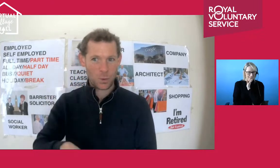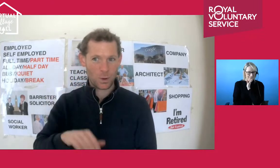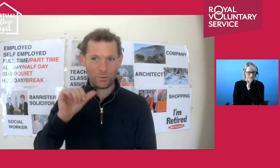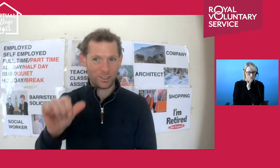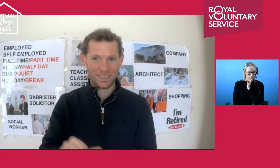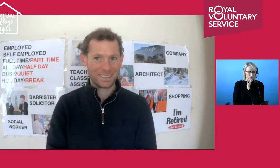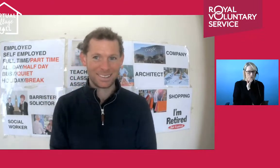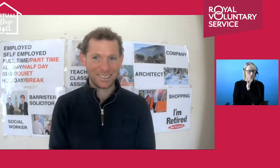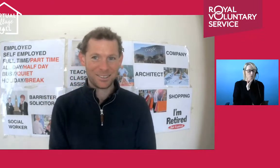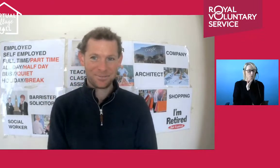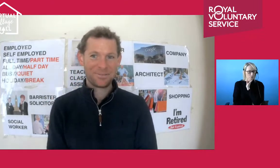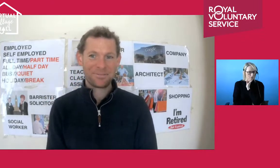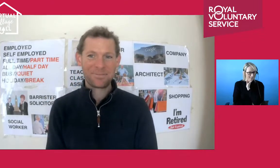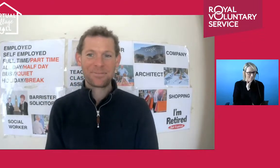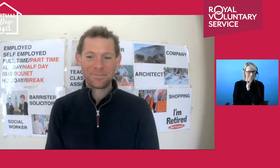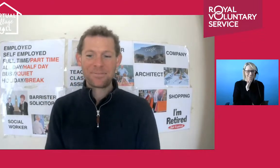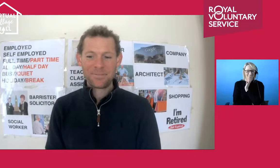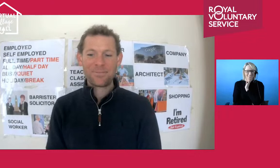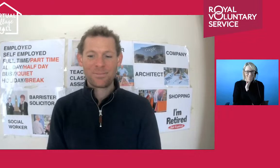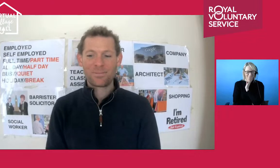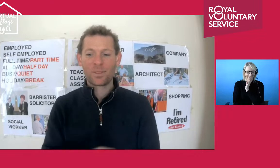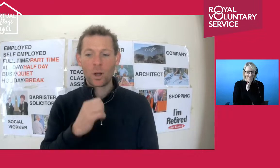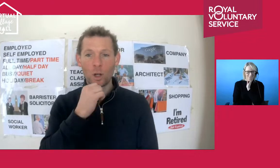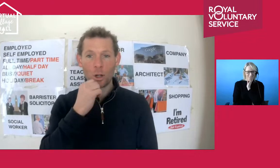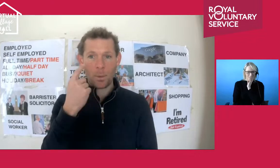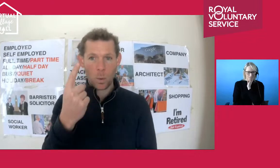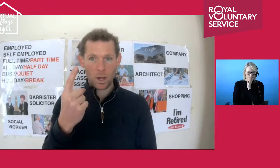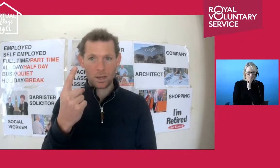Yeah, I can see most of you have got them all right.